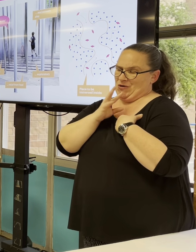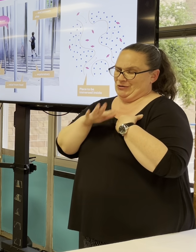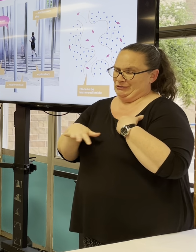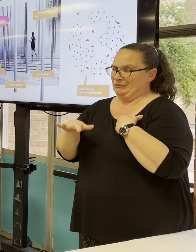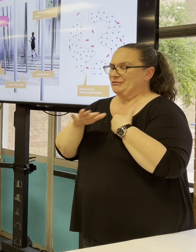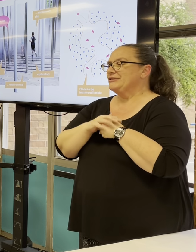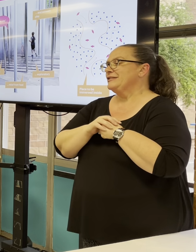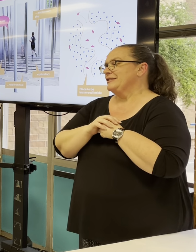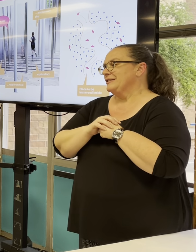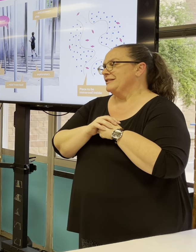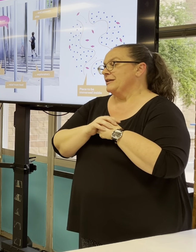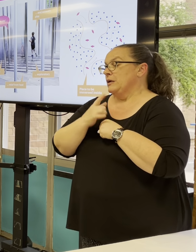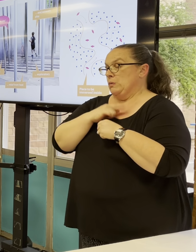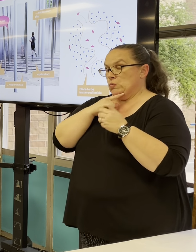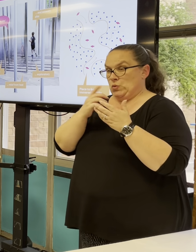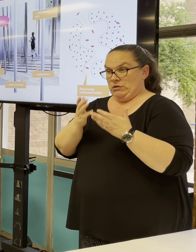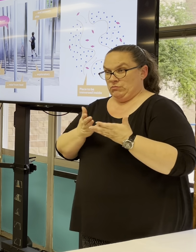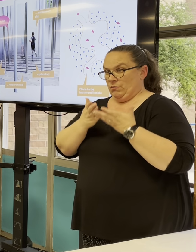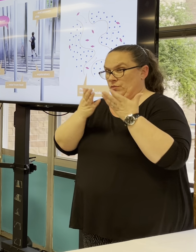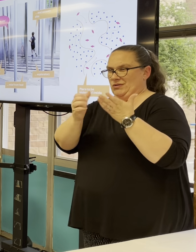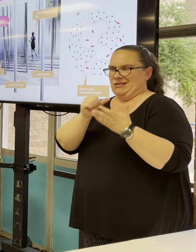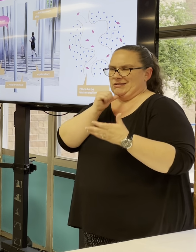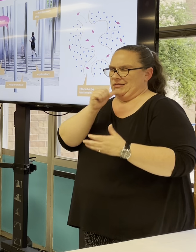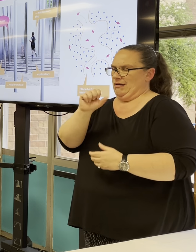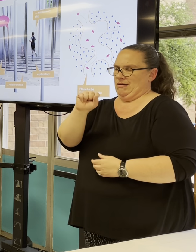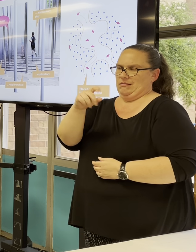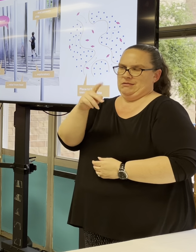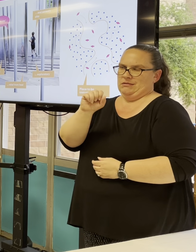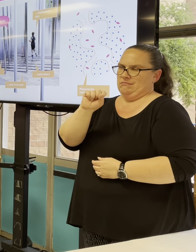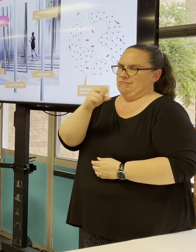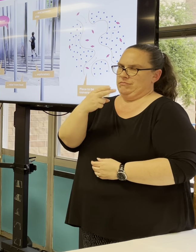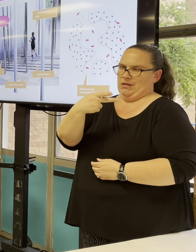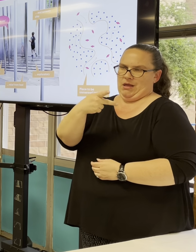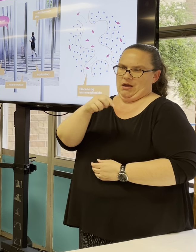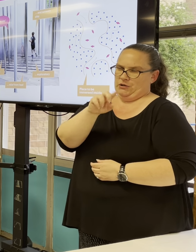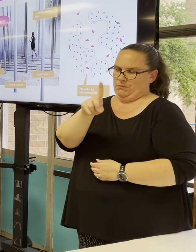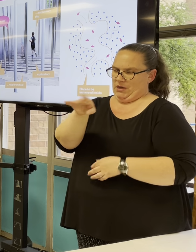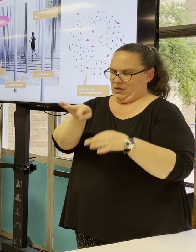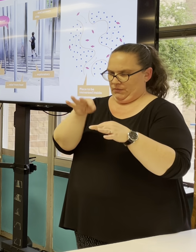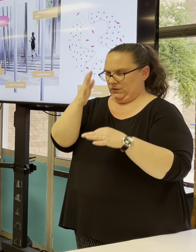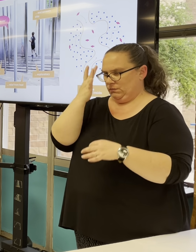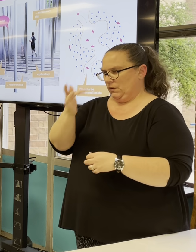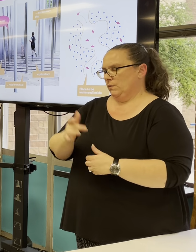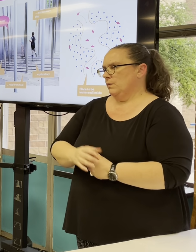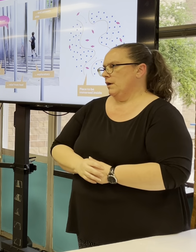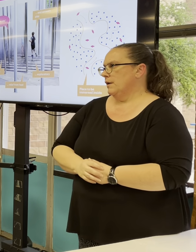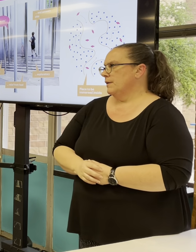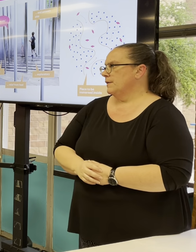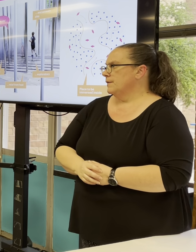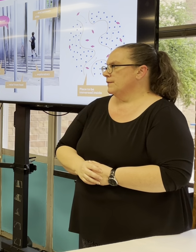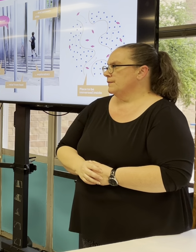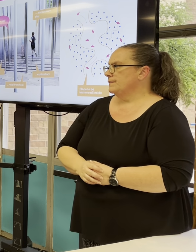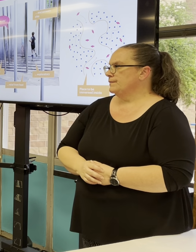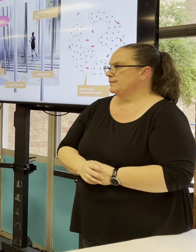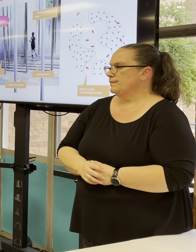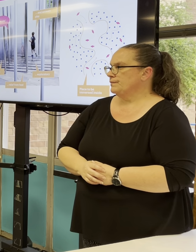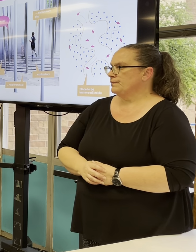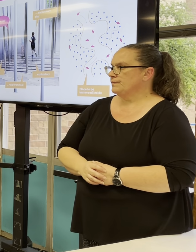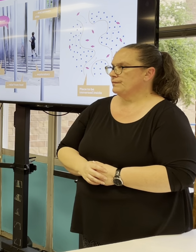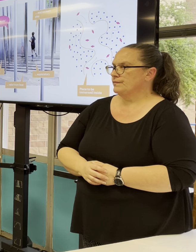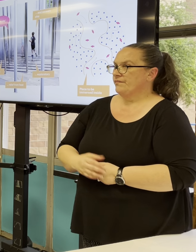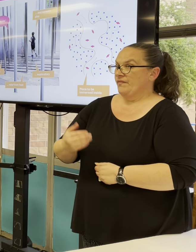And what we're proposing though is not a splash pad. And I want to explain why. The worst thing about having a